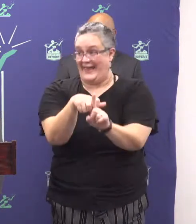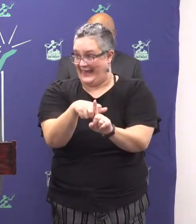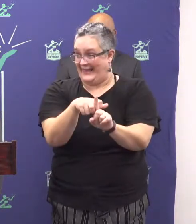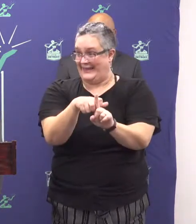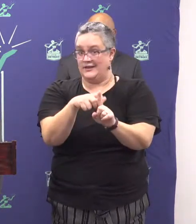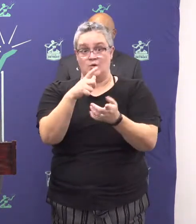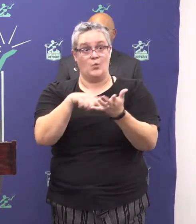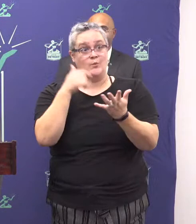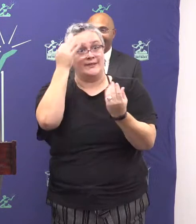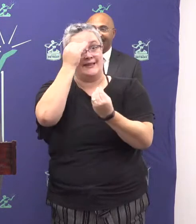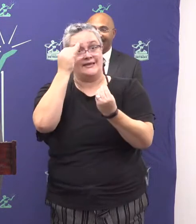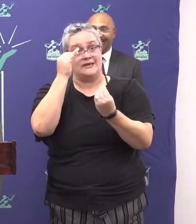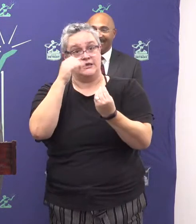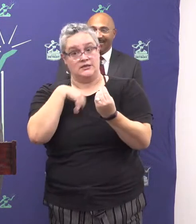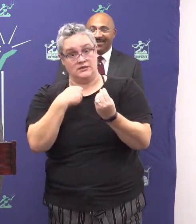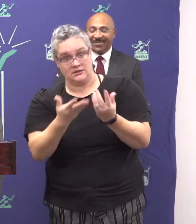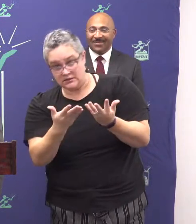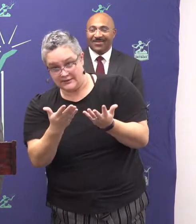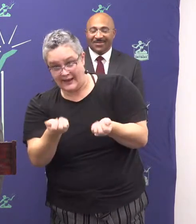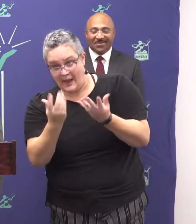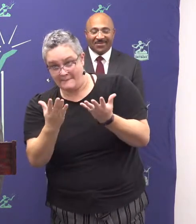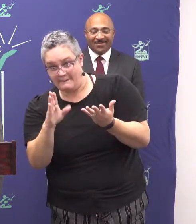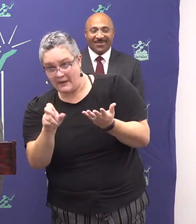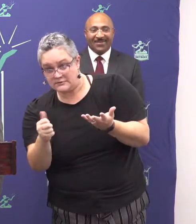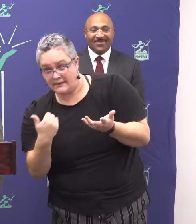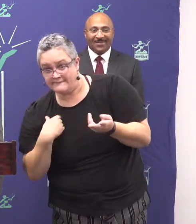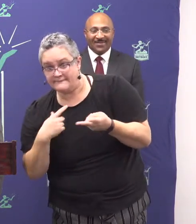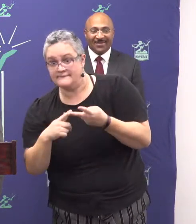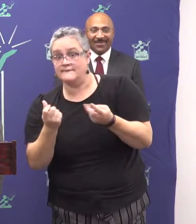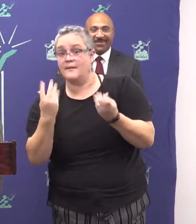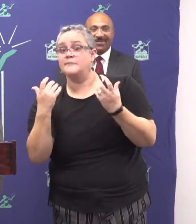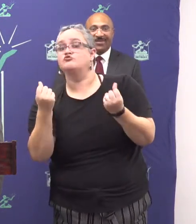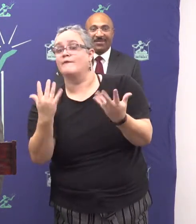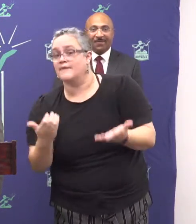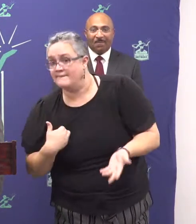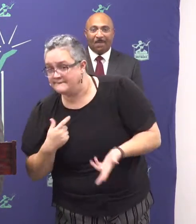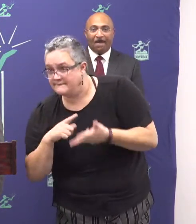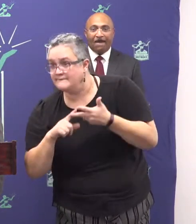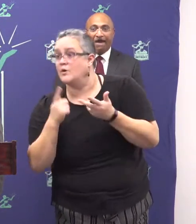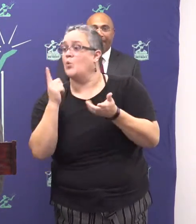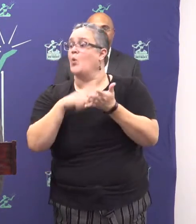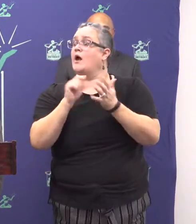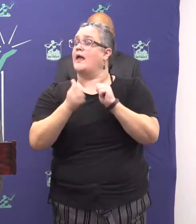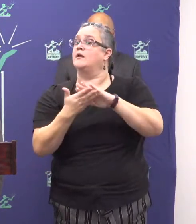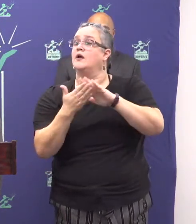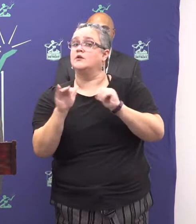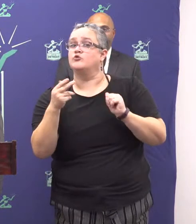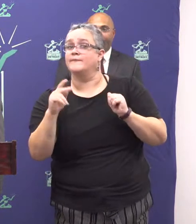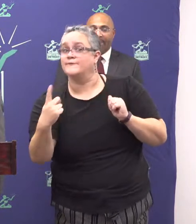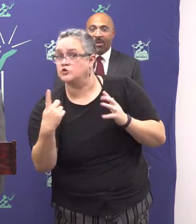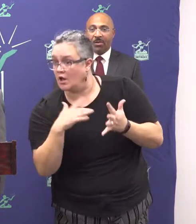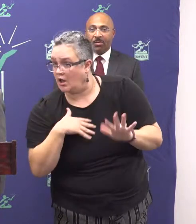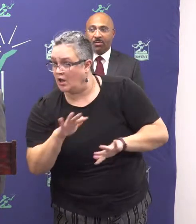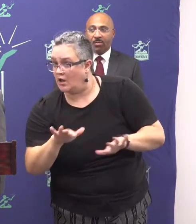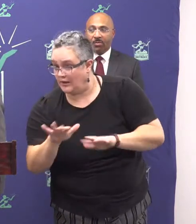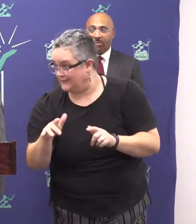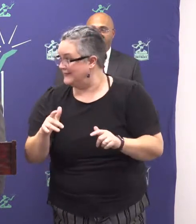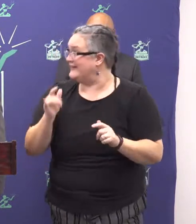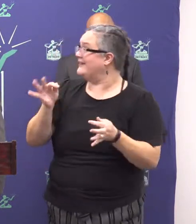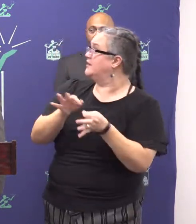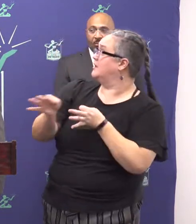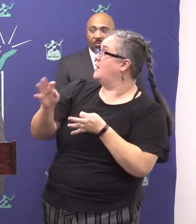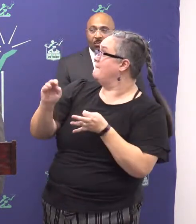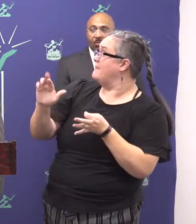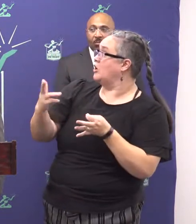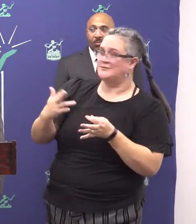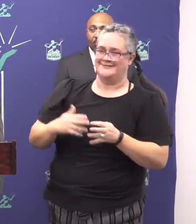here's what we're thinking. How many buses do you have? How many drivers do you have? What can you have up and running January 1? Some of them said, if you give us till March. I